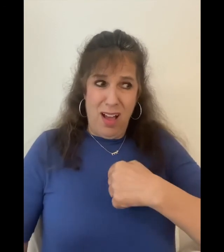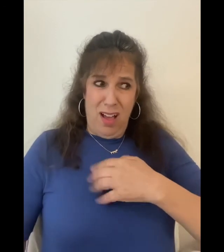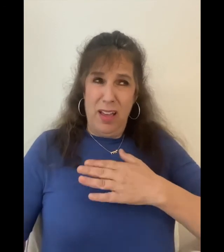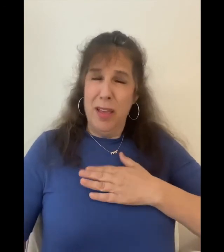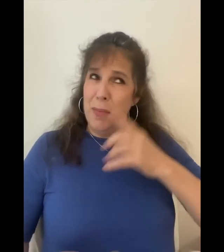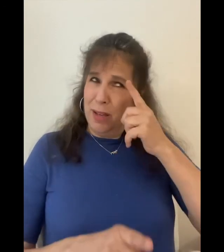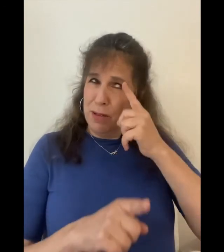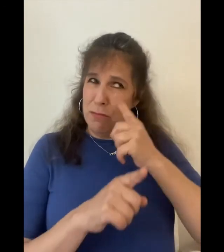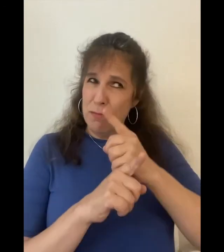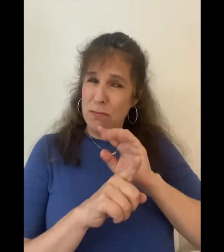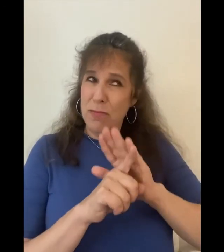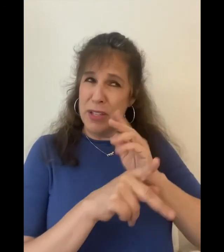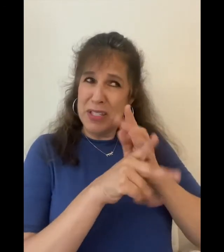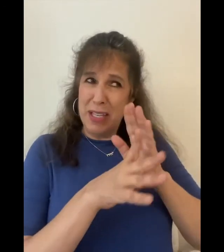you told me that I can